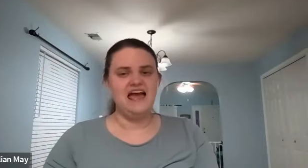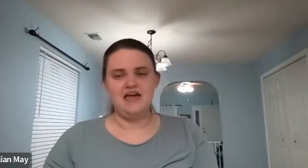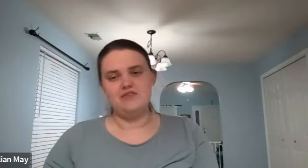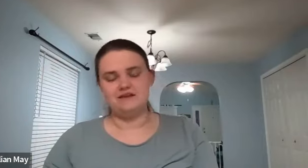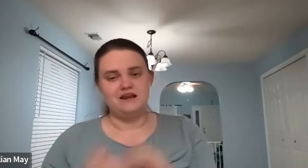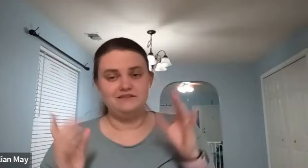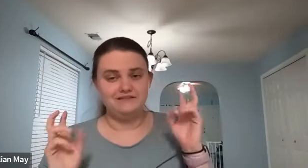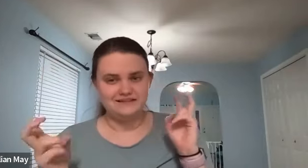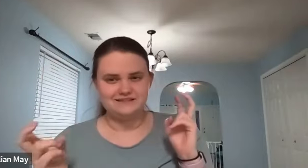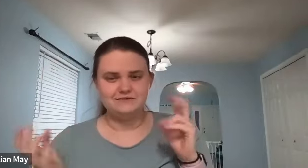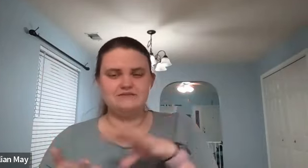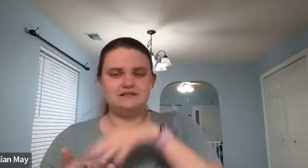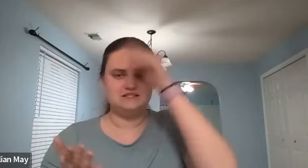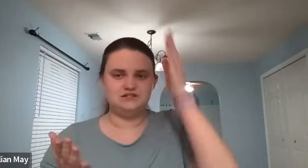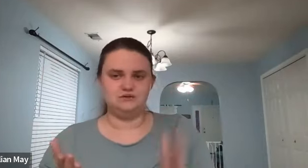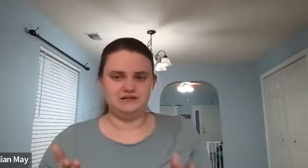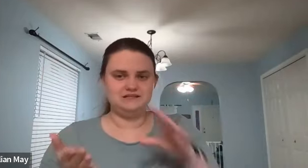And then kind of the lazy way of it is student.